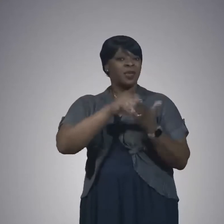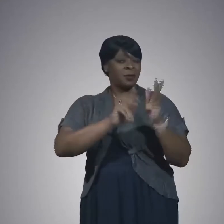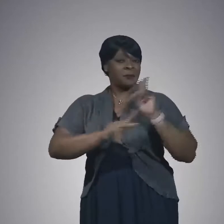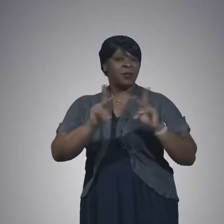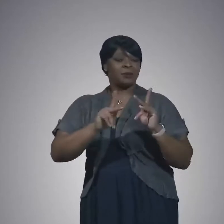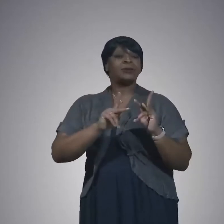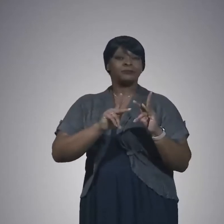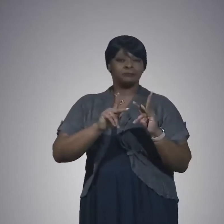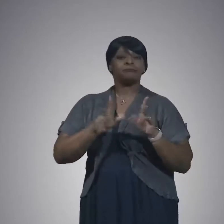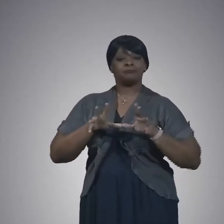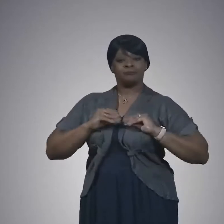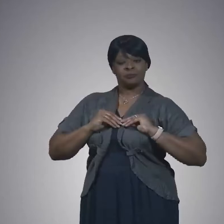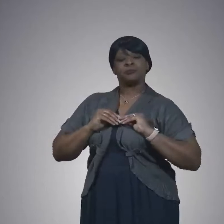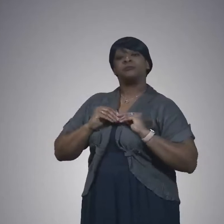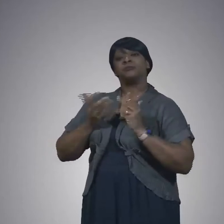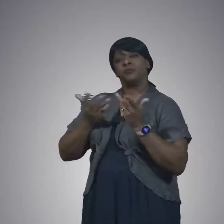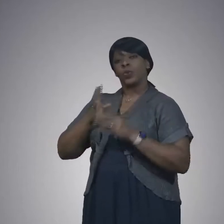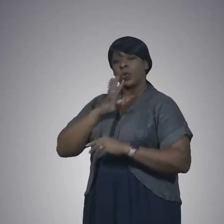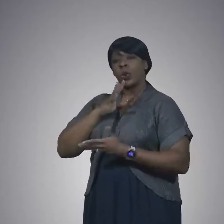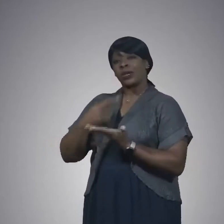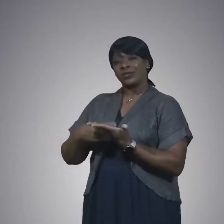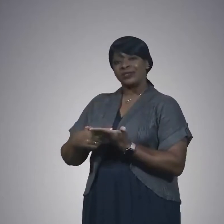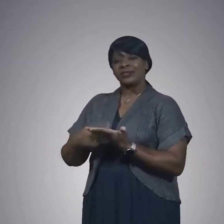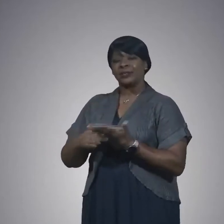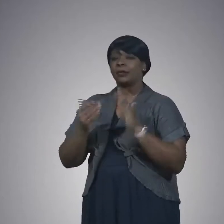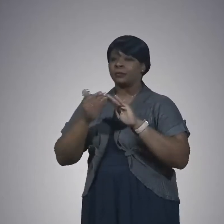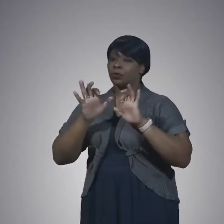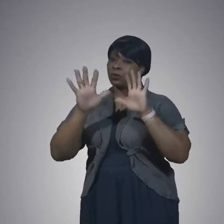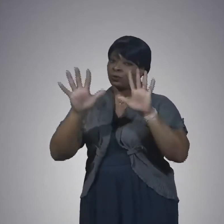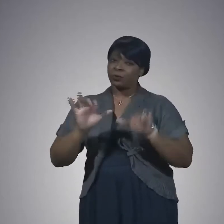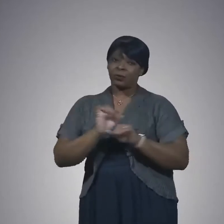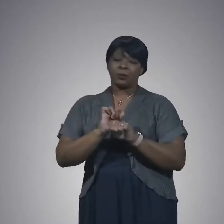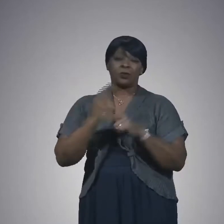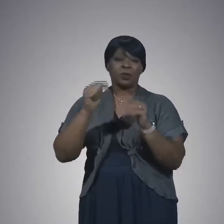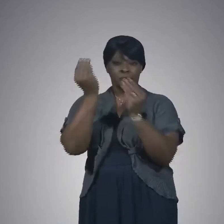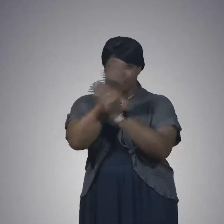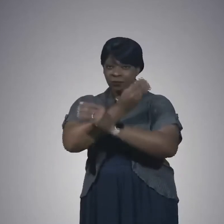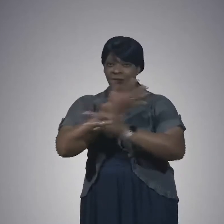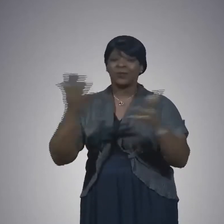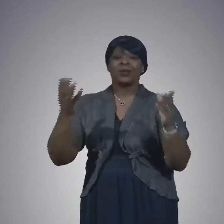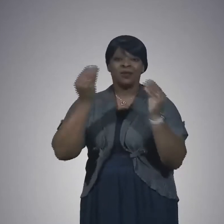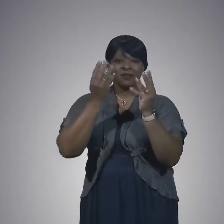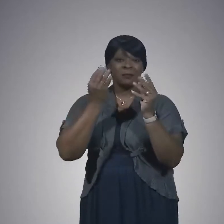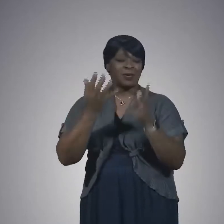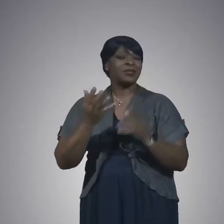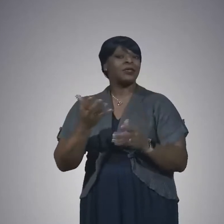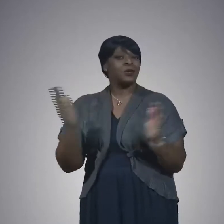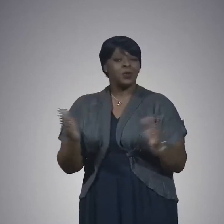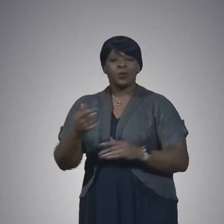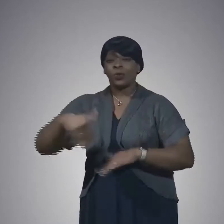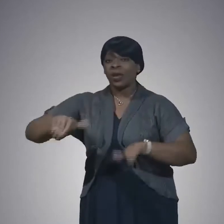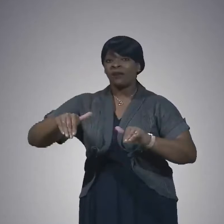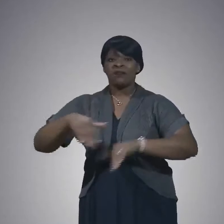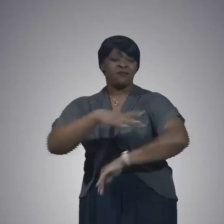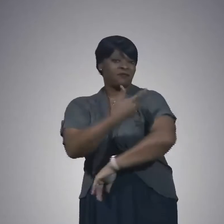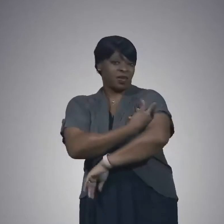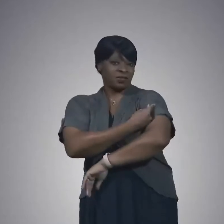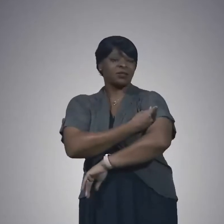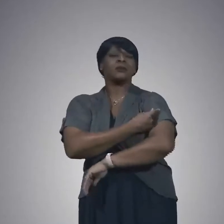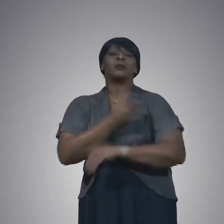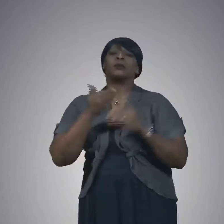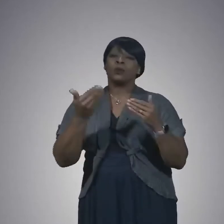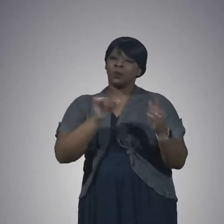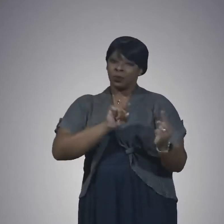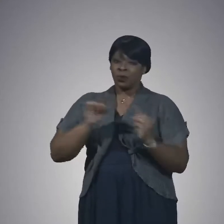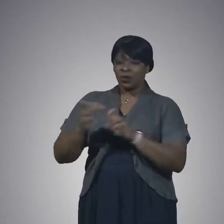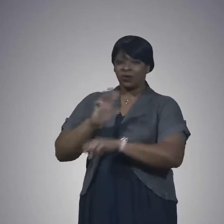engaged us in a dialogue. So again, our community is doing great work trying to get the word out. I encourage everybody who has not been vaccinated to come out